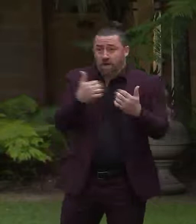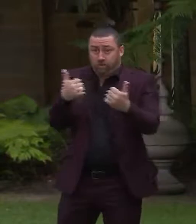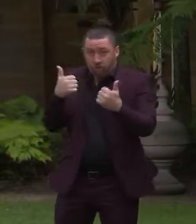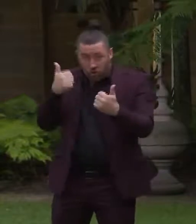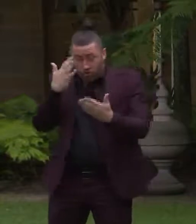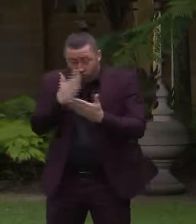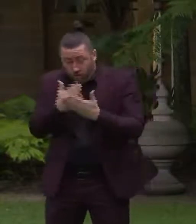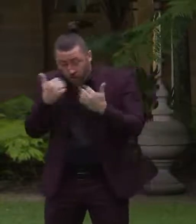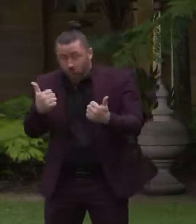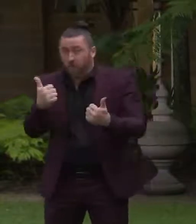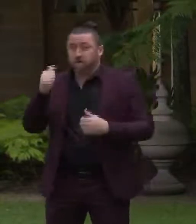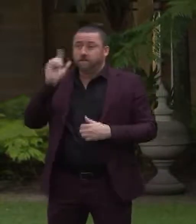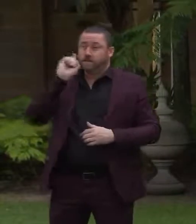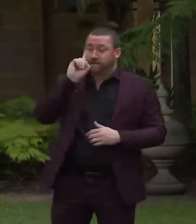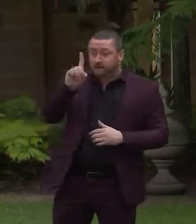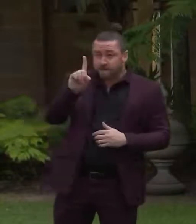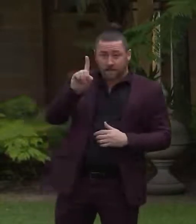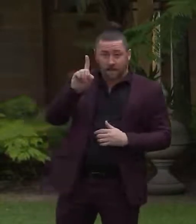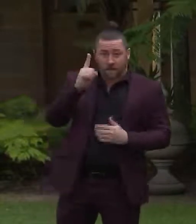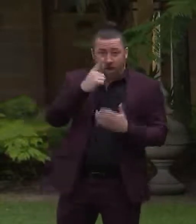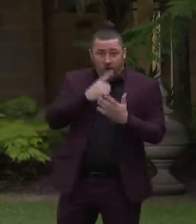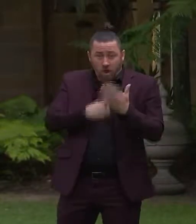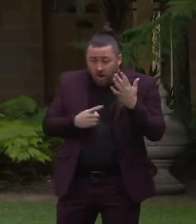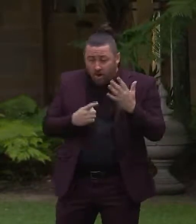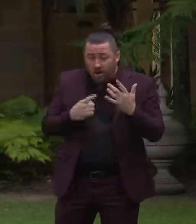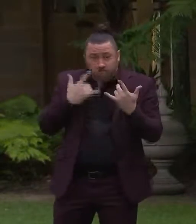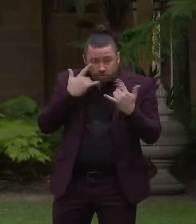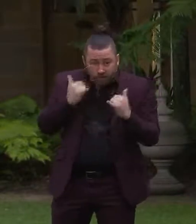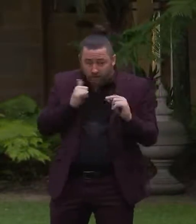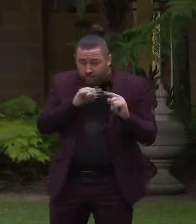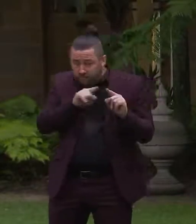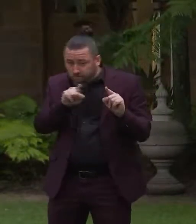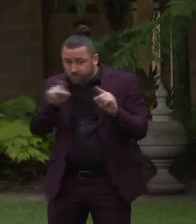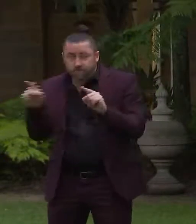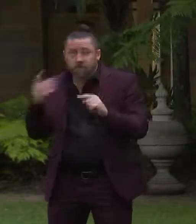the past 24 hours, there have been